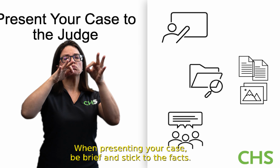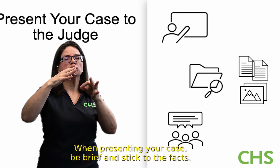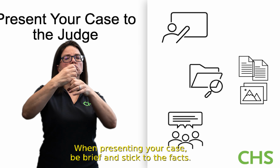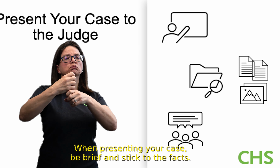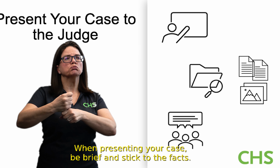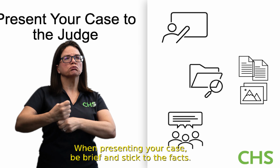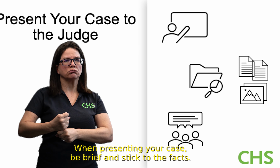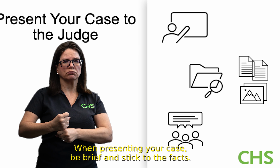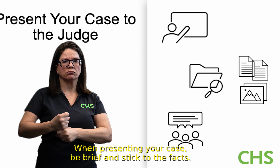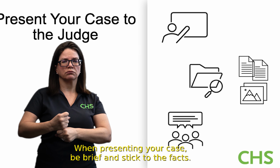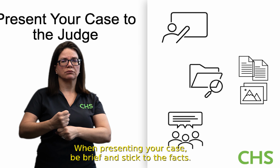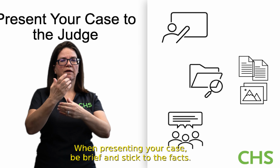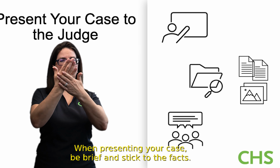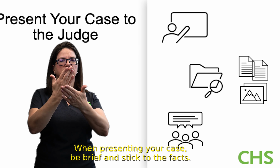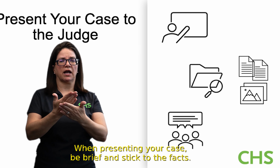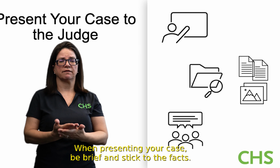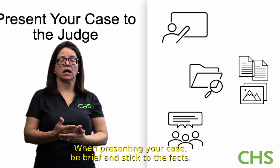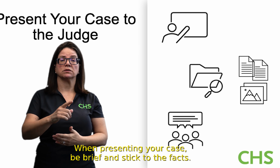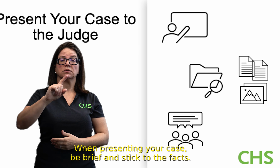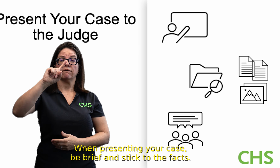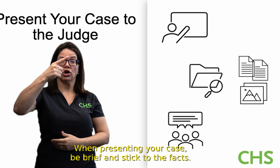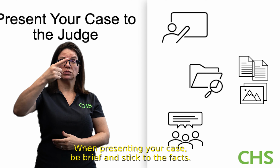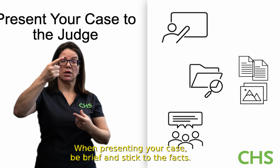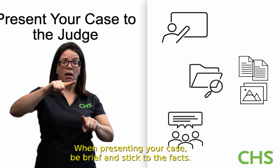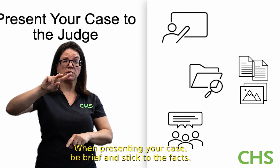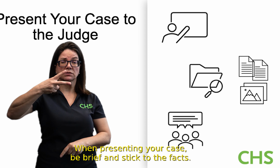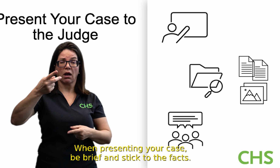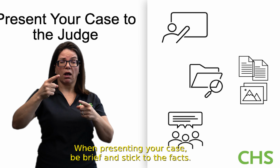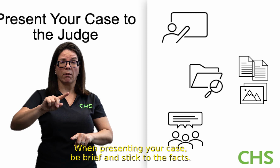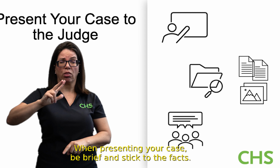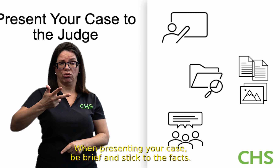When presenting your case, be brief and stick to the facts. State what happened